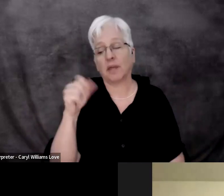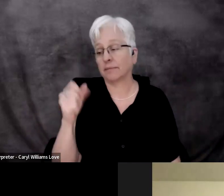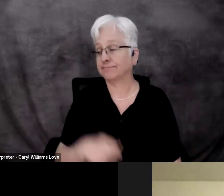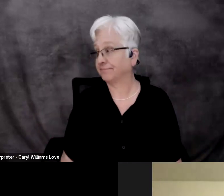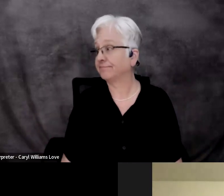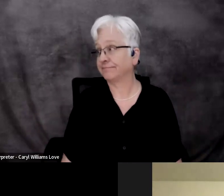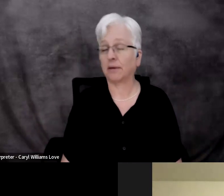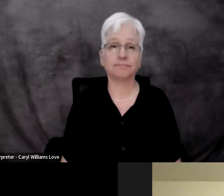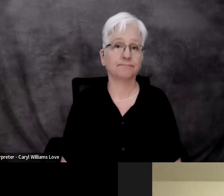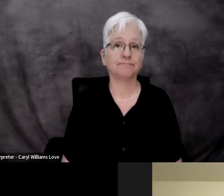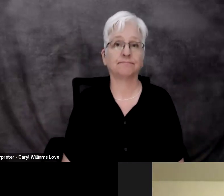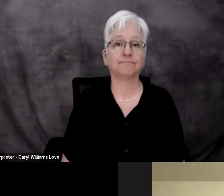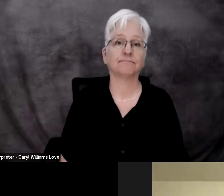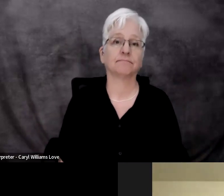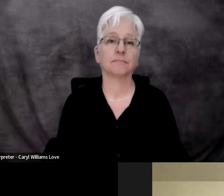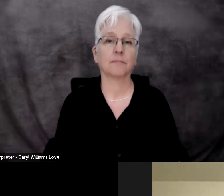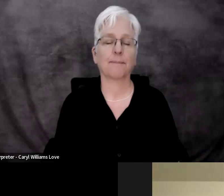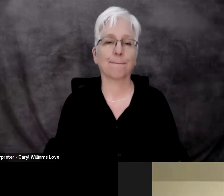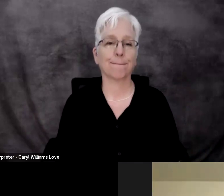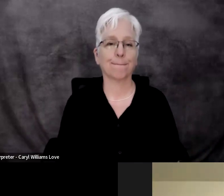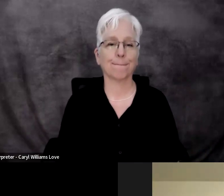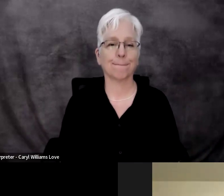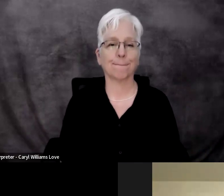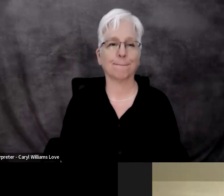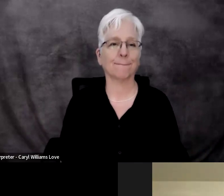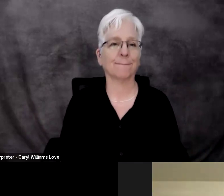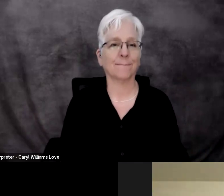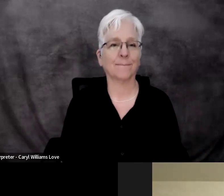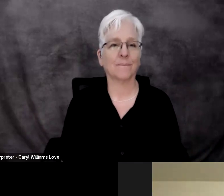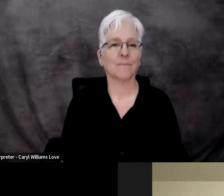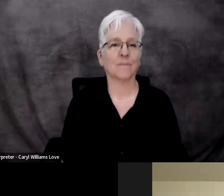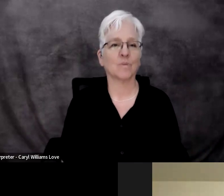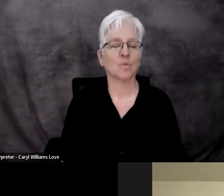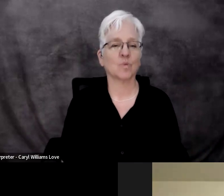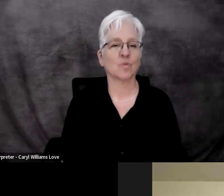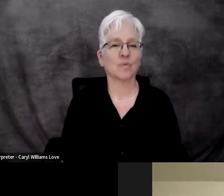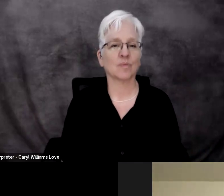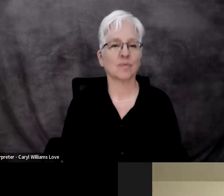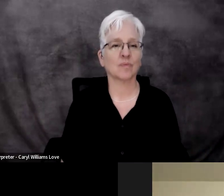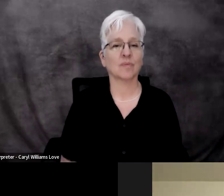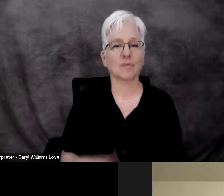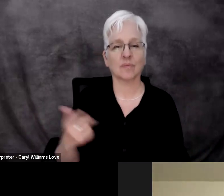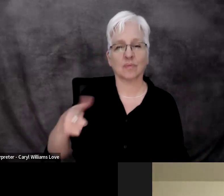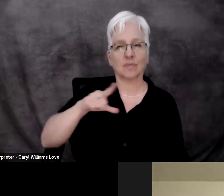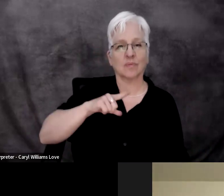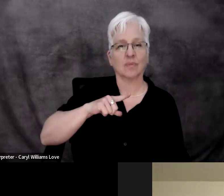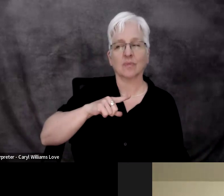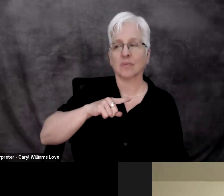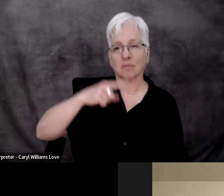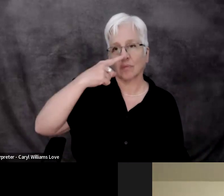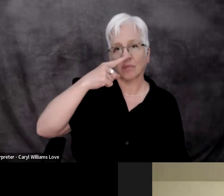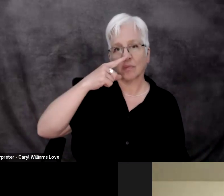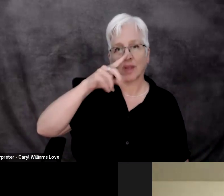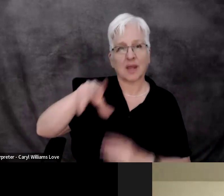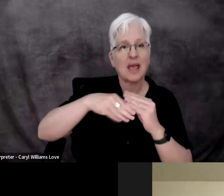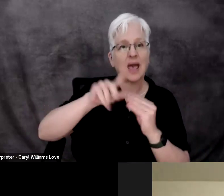Great, thanks. Can I answer? Can I answer the previous questions? I got